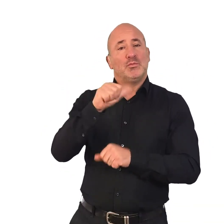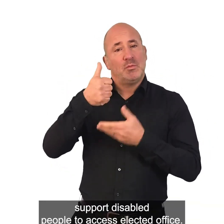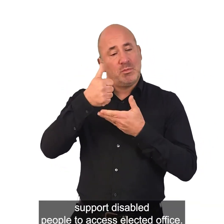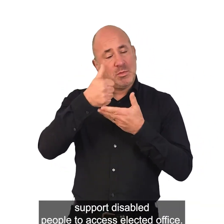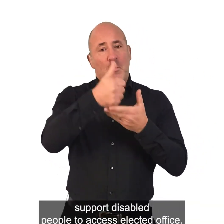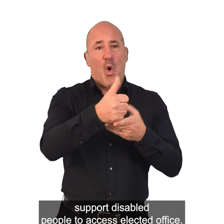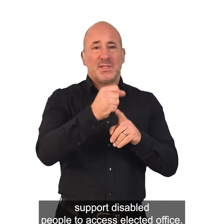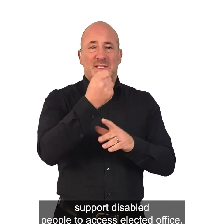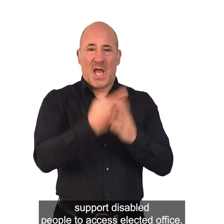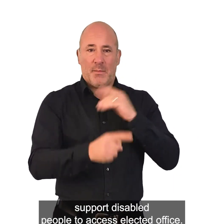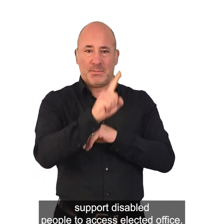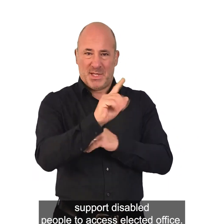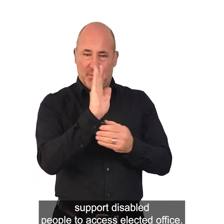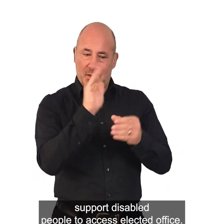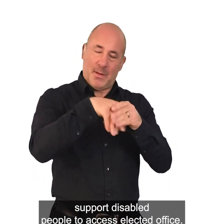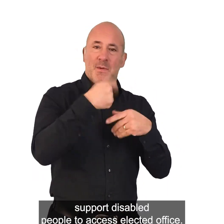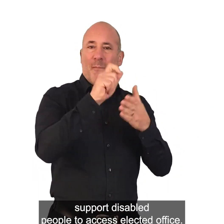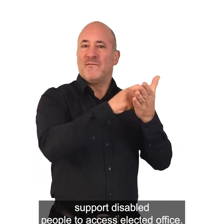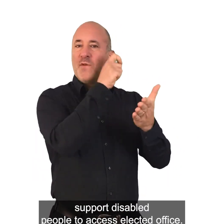support disabled people to access elected office.